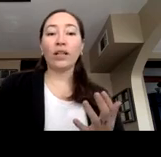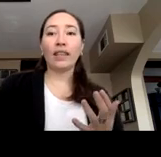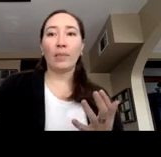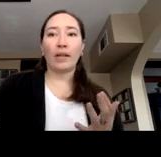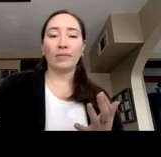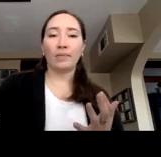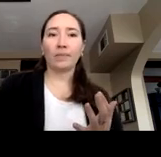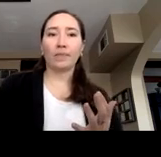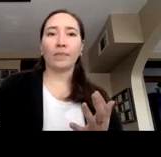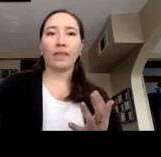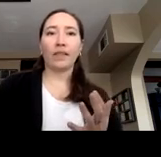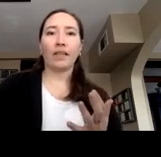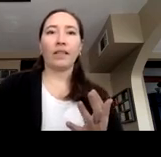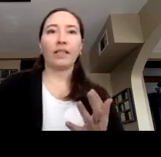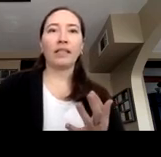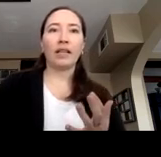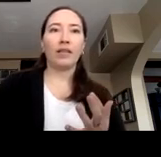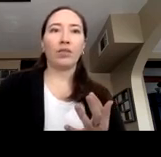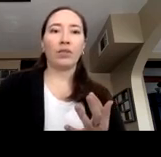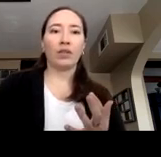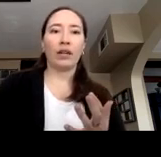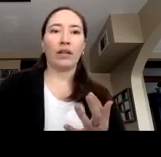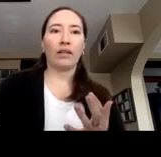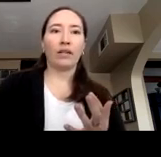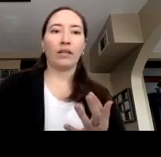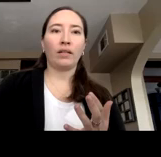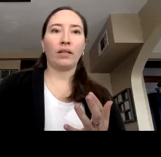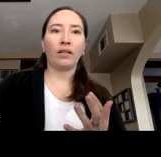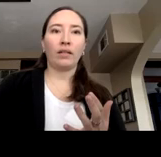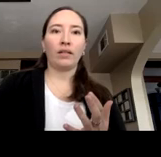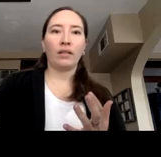Once you click that button, it's going to take you to a screen